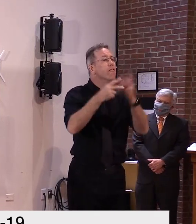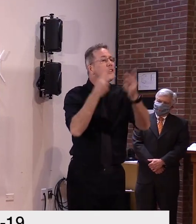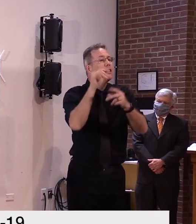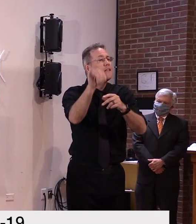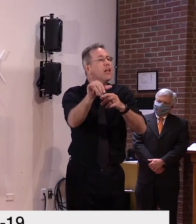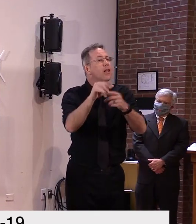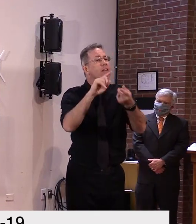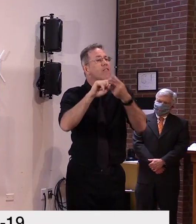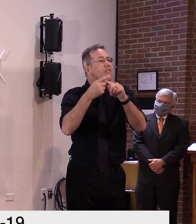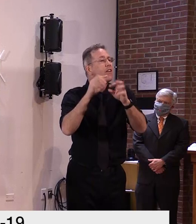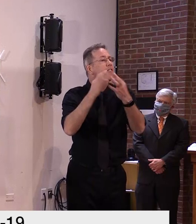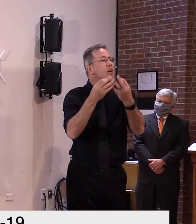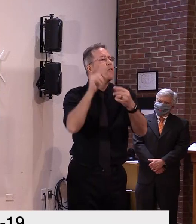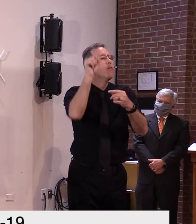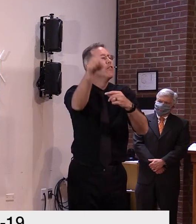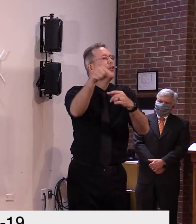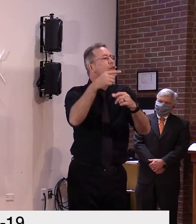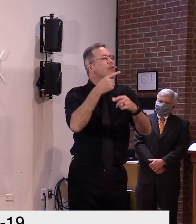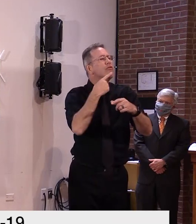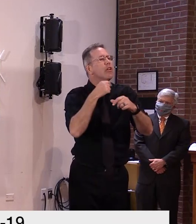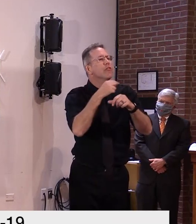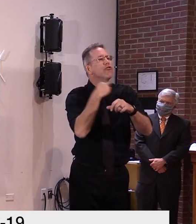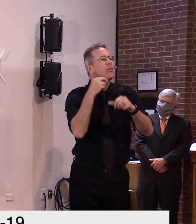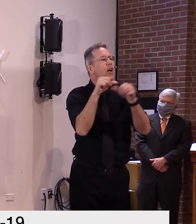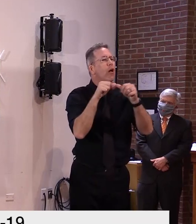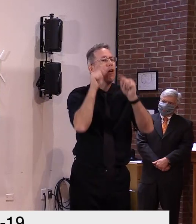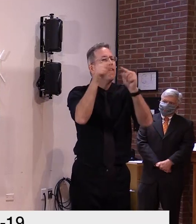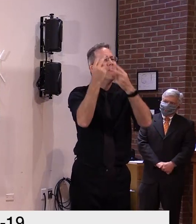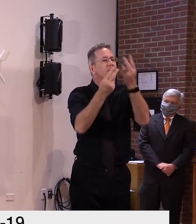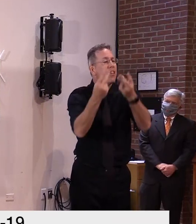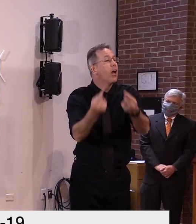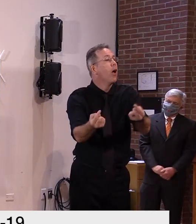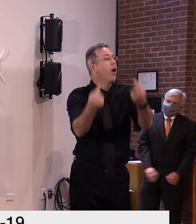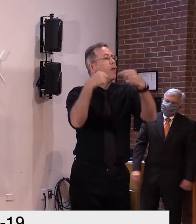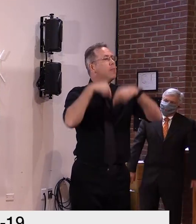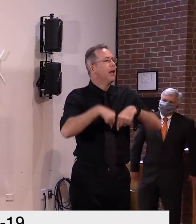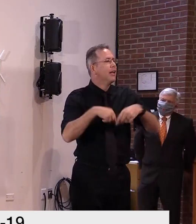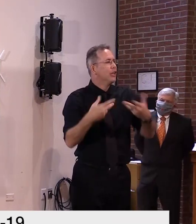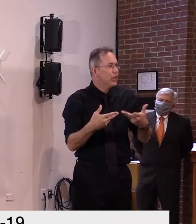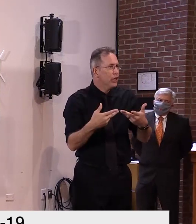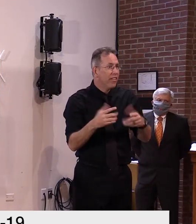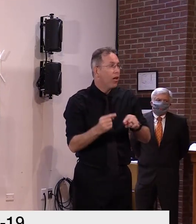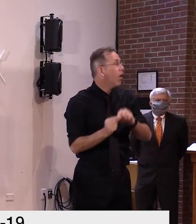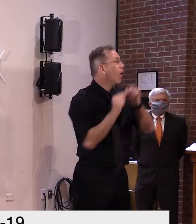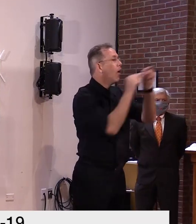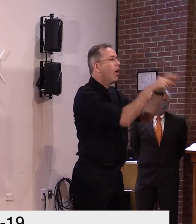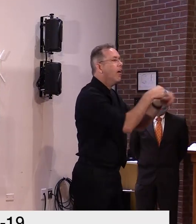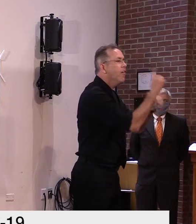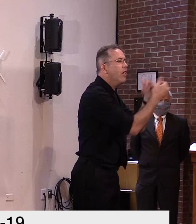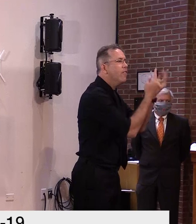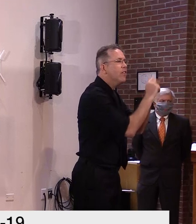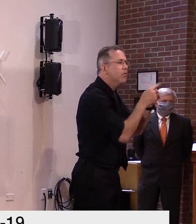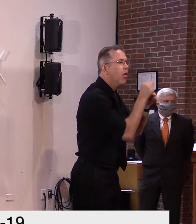your state to another state to be with their family, or